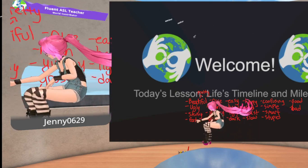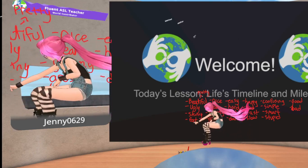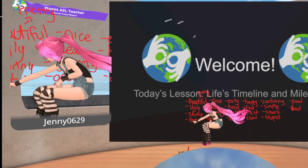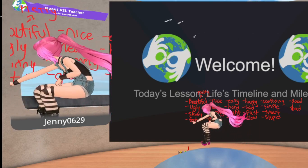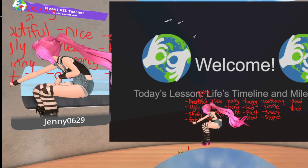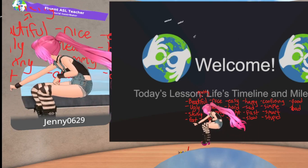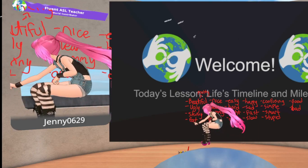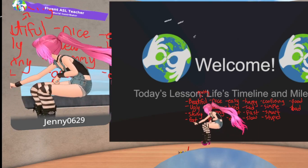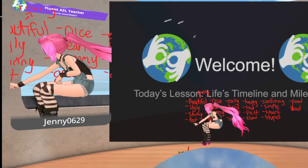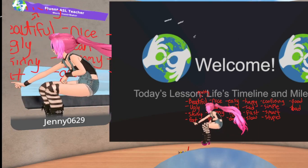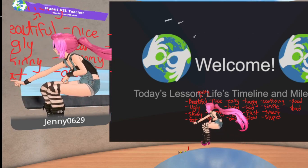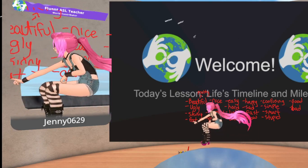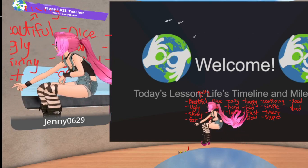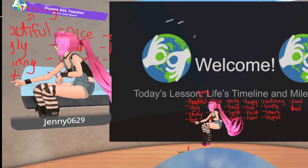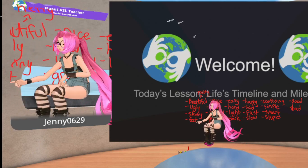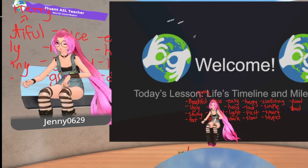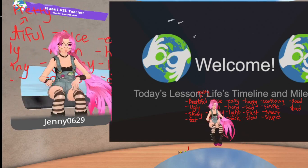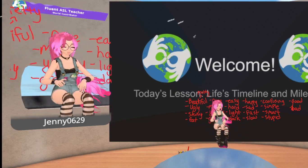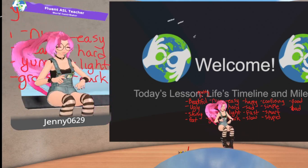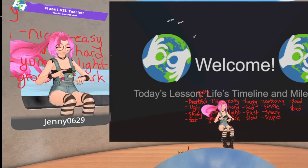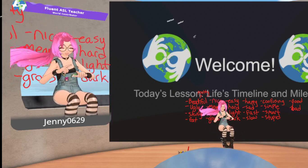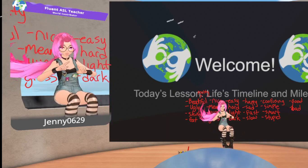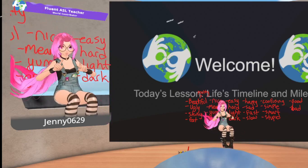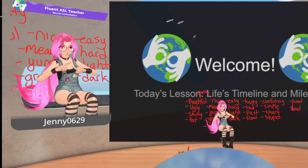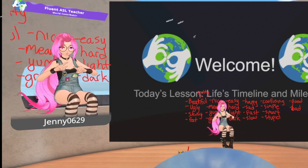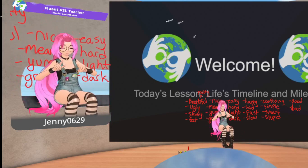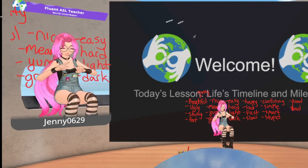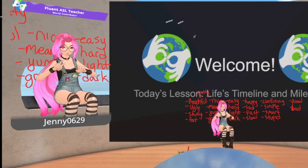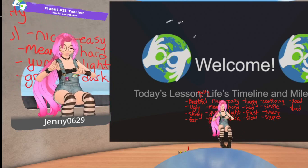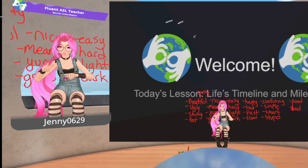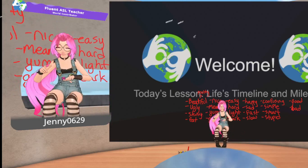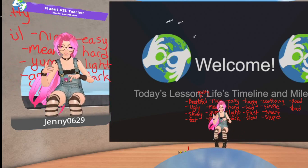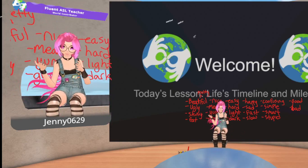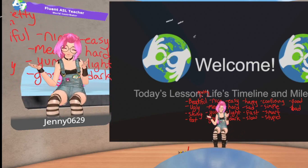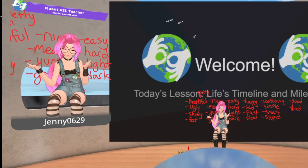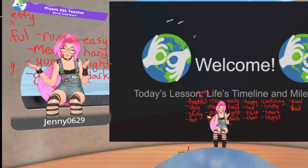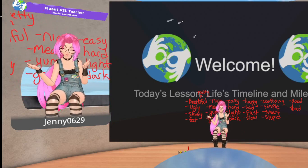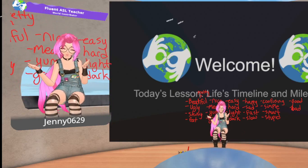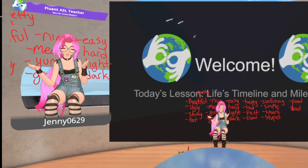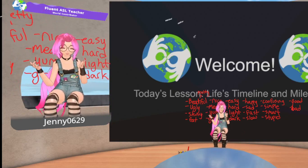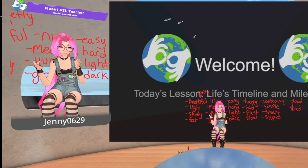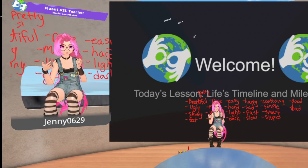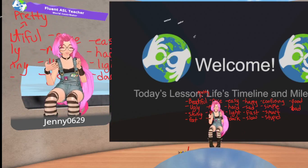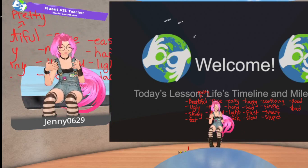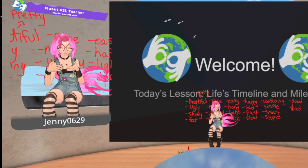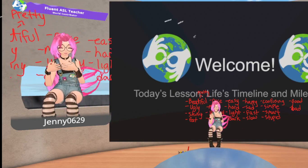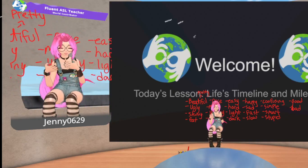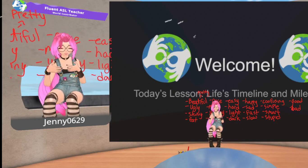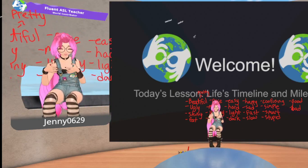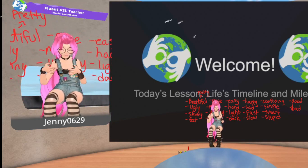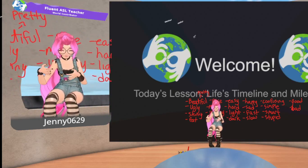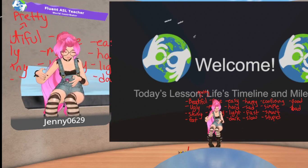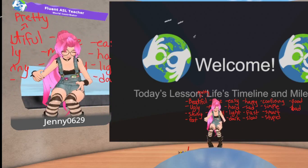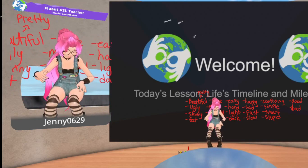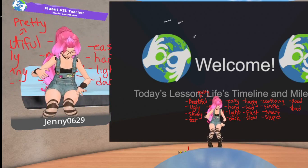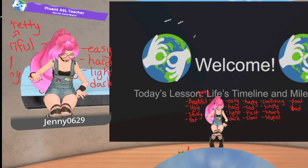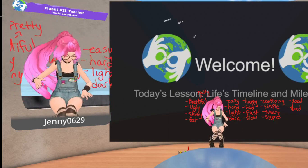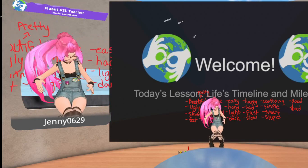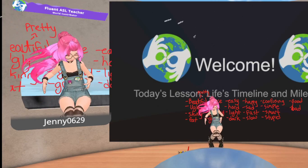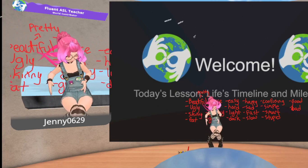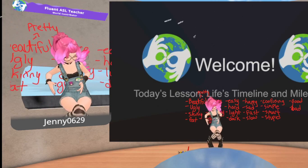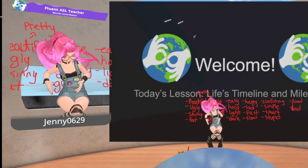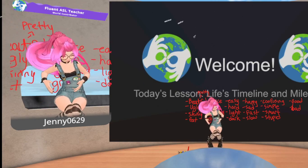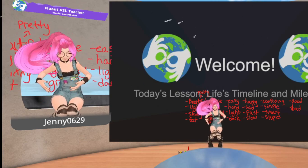And then fat. There's a few different signs for this. The first one is probably exactly what you'd think